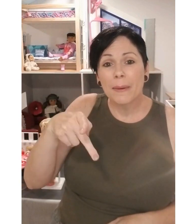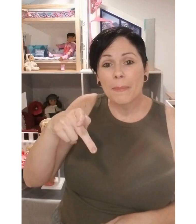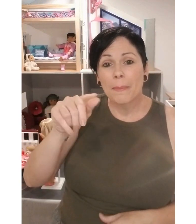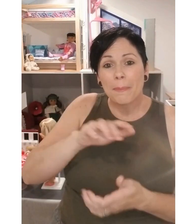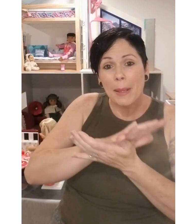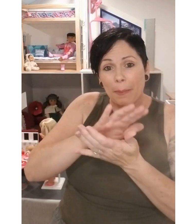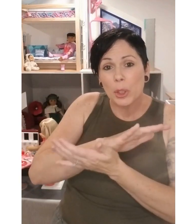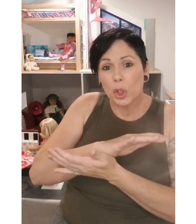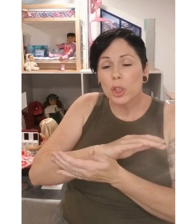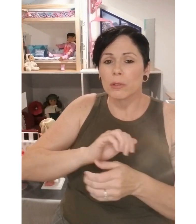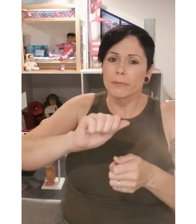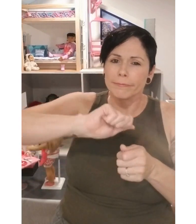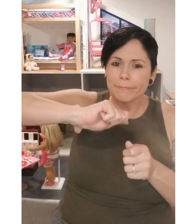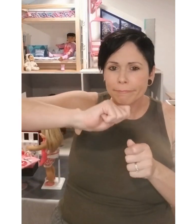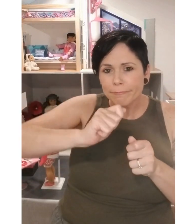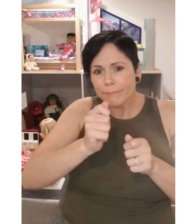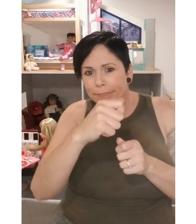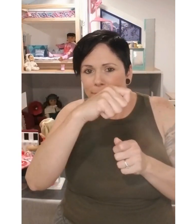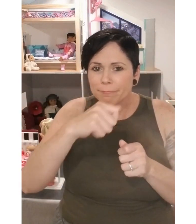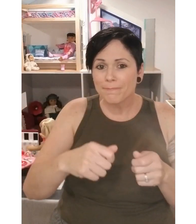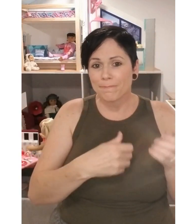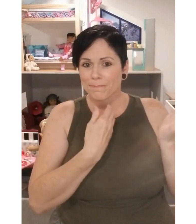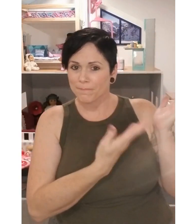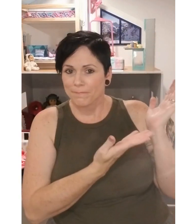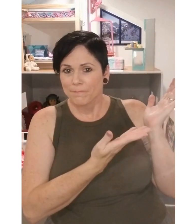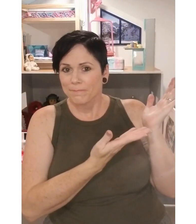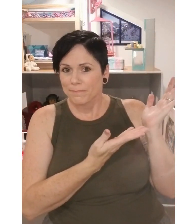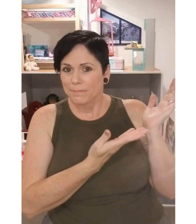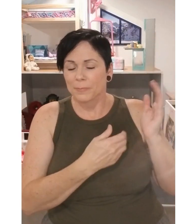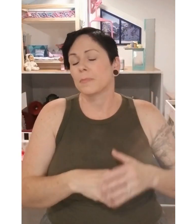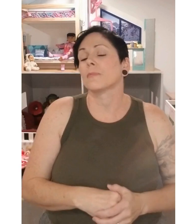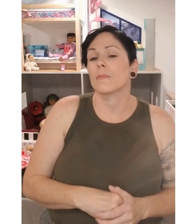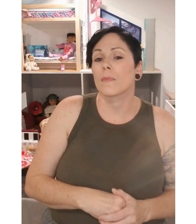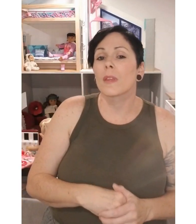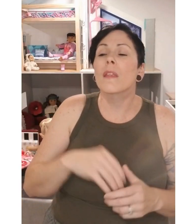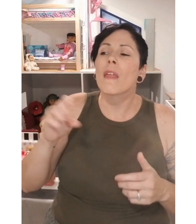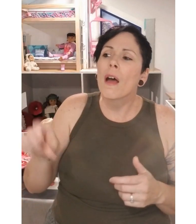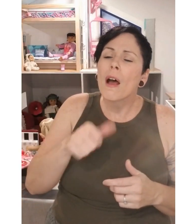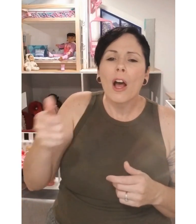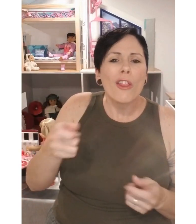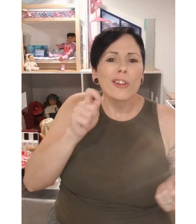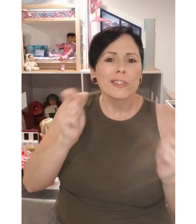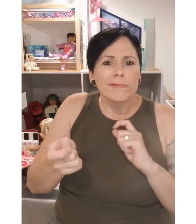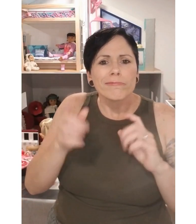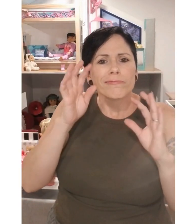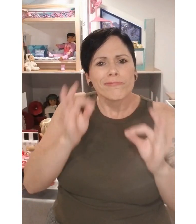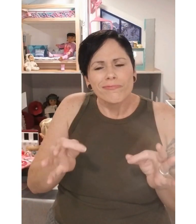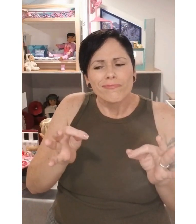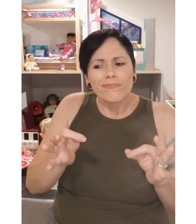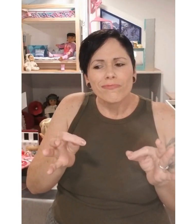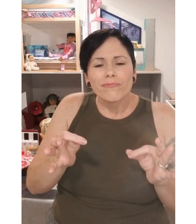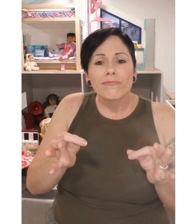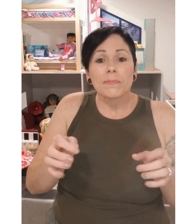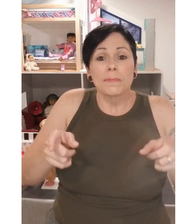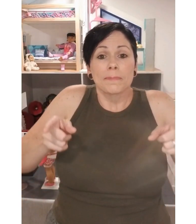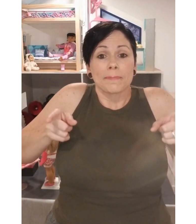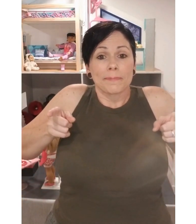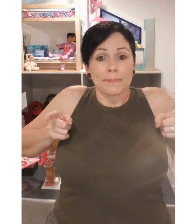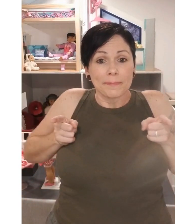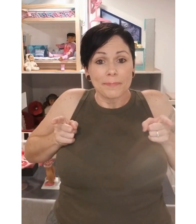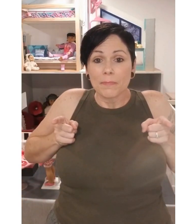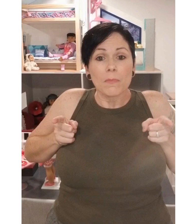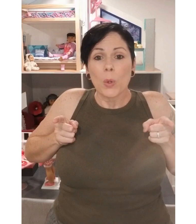go. And then the other change that I decided I would like to make is have them angled